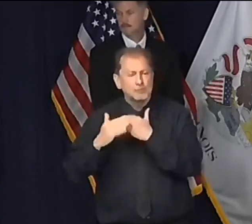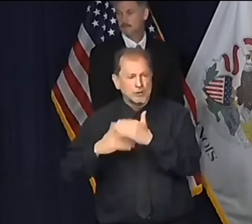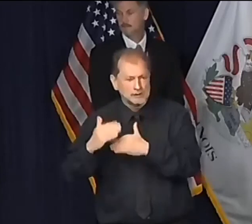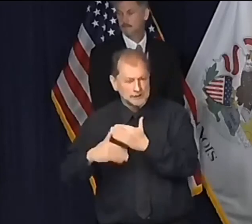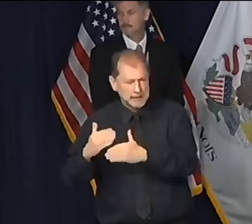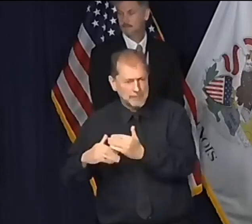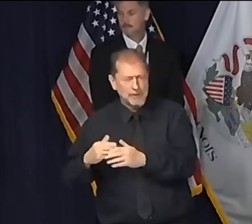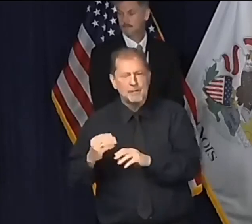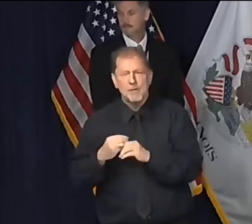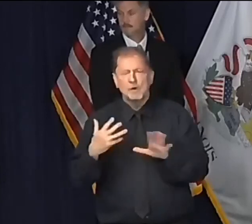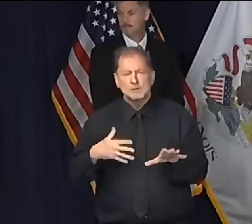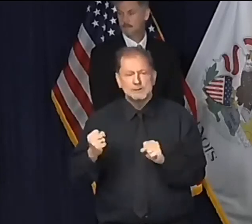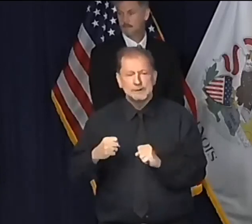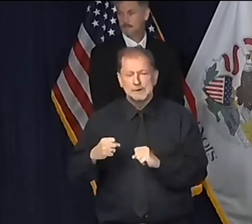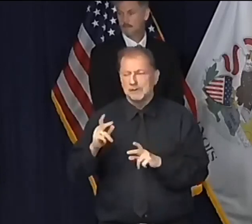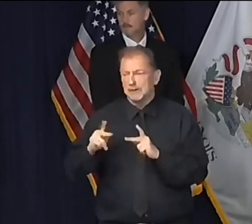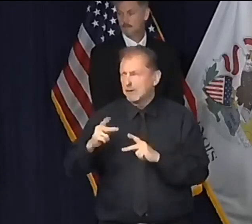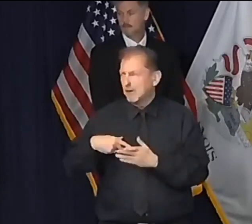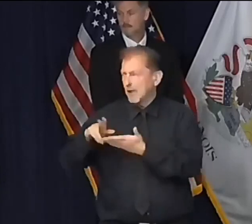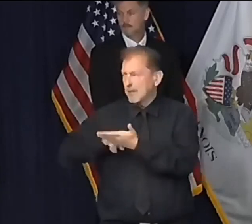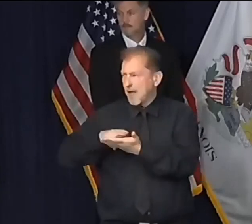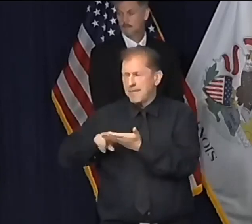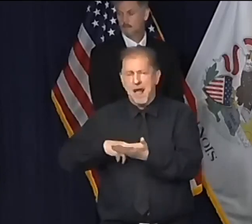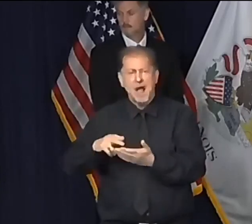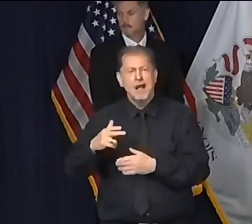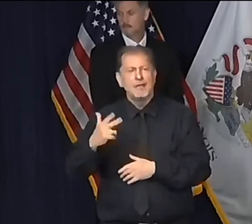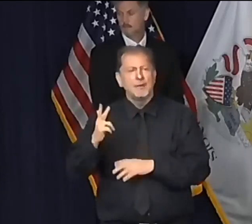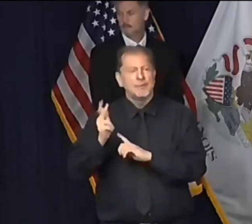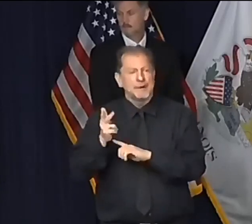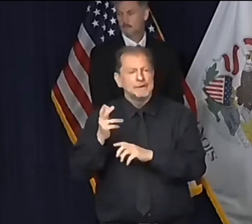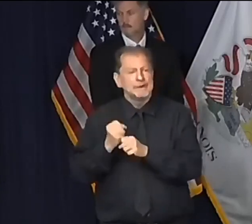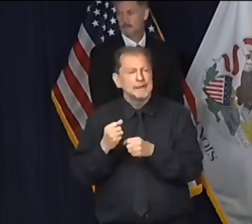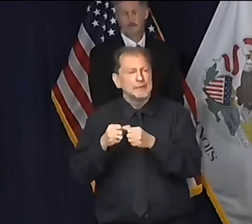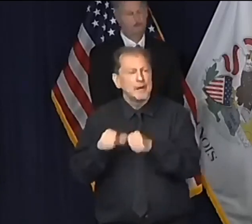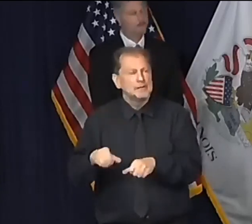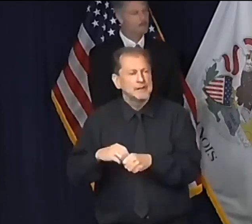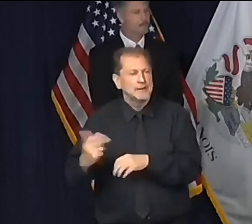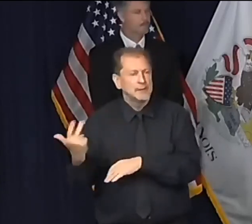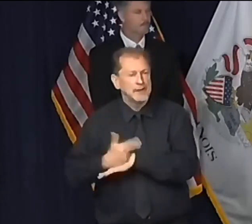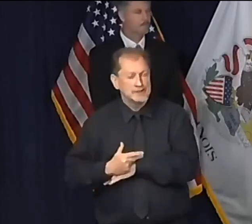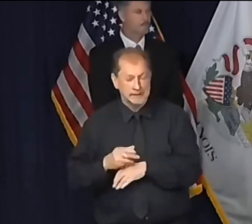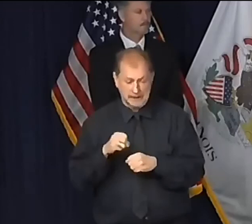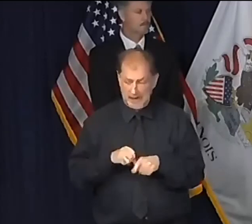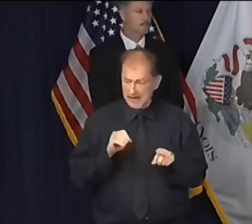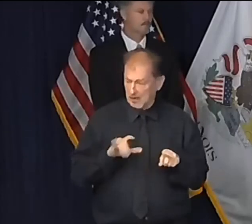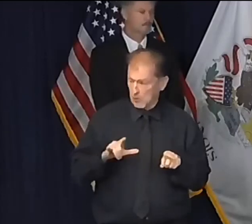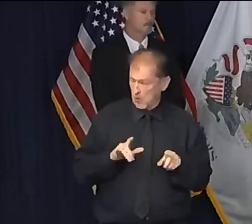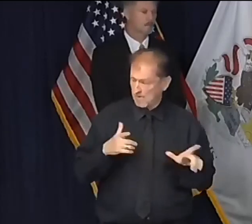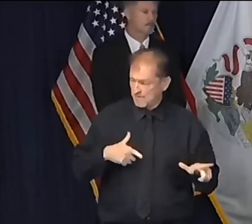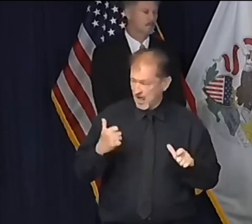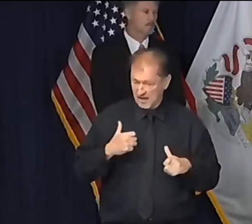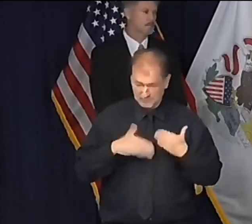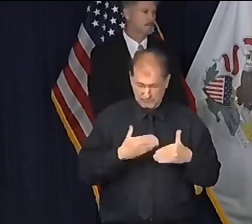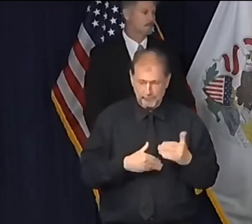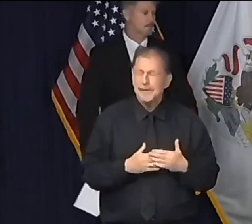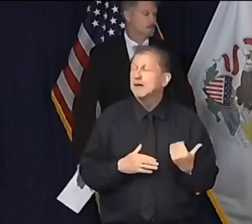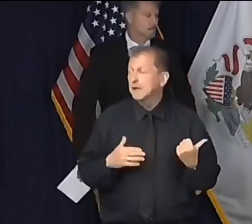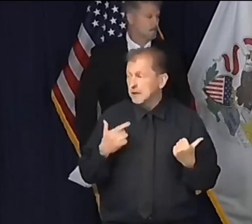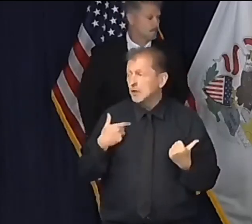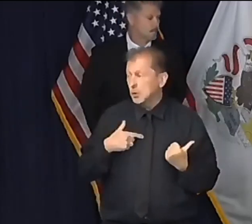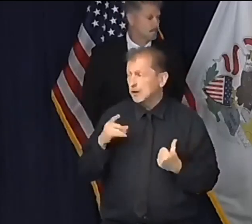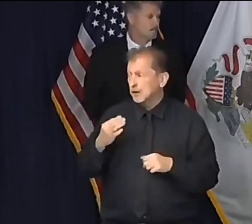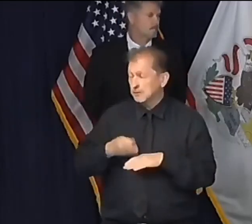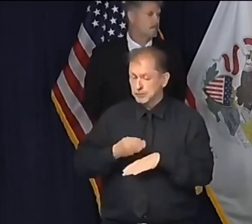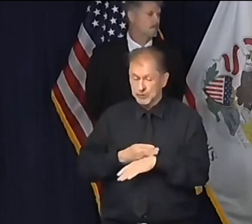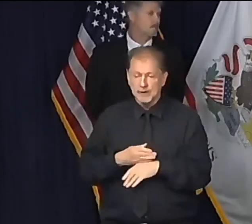application. Folks are applying in 3 minutes and getting direct deposits in 3 days. Could Illinois do something like this? In fact, we have streamlined that. We've